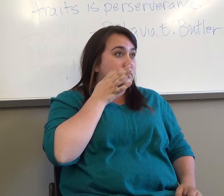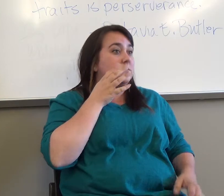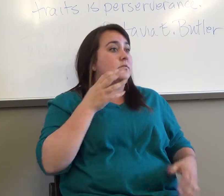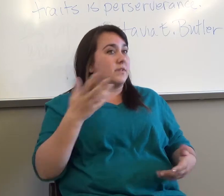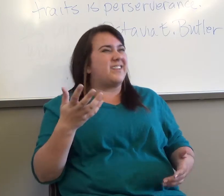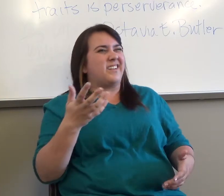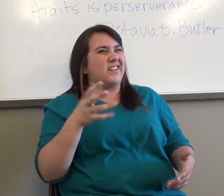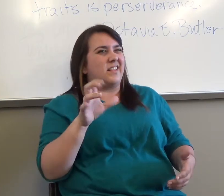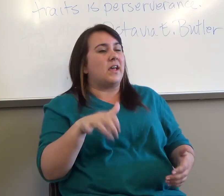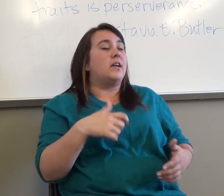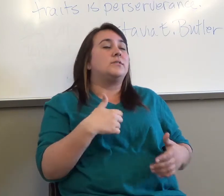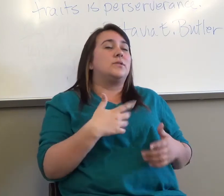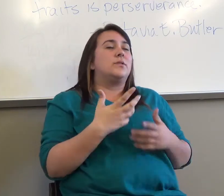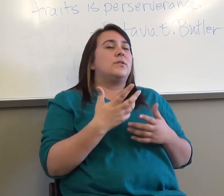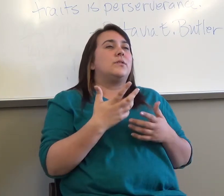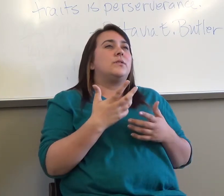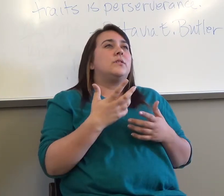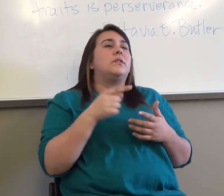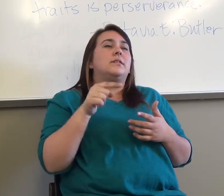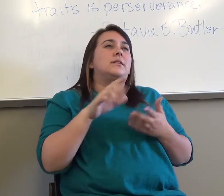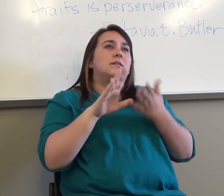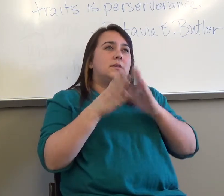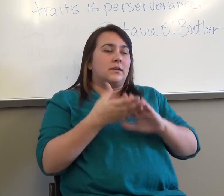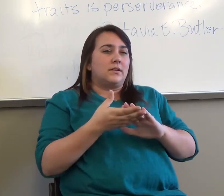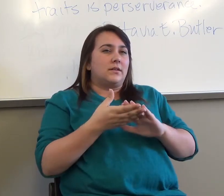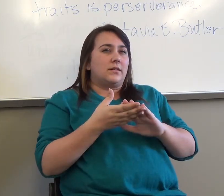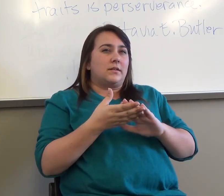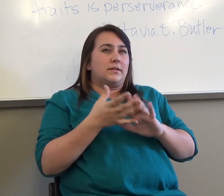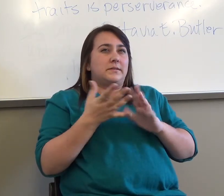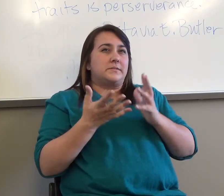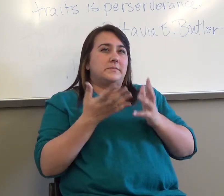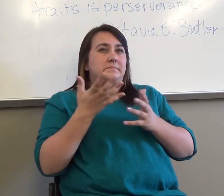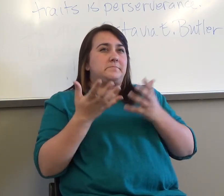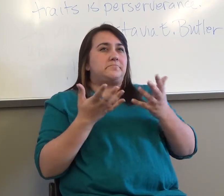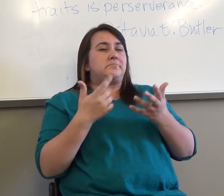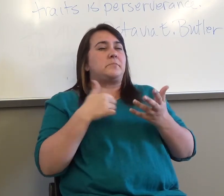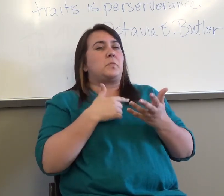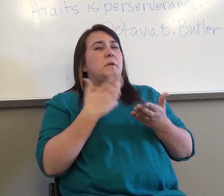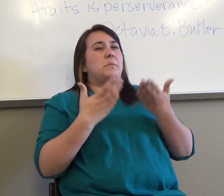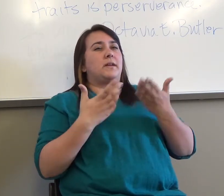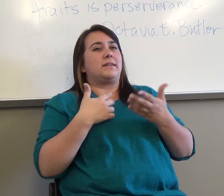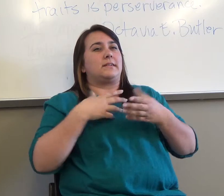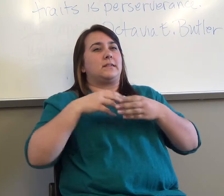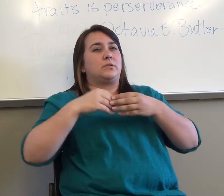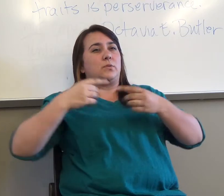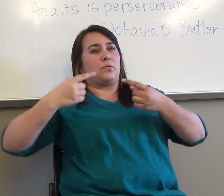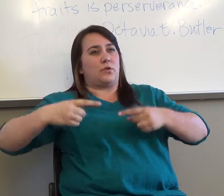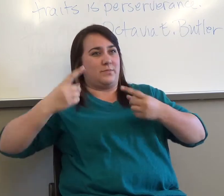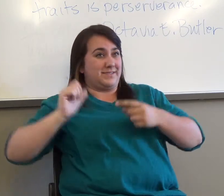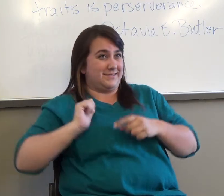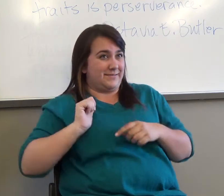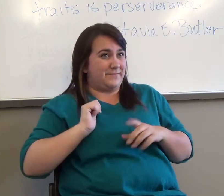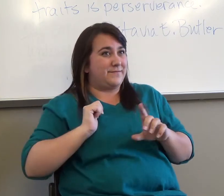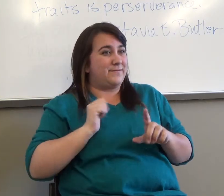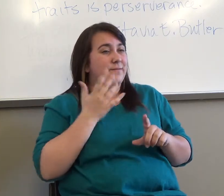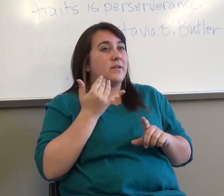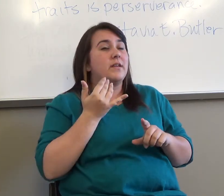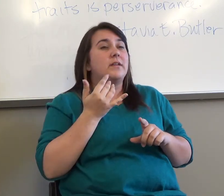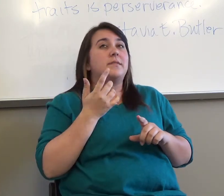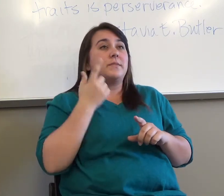is where we get into some, we might get into some argument ourselves. Does anyone think that this